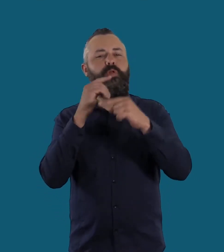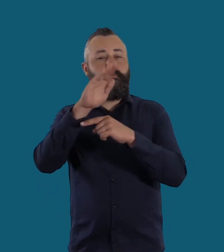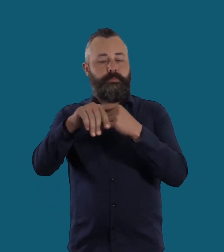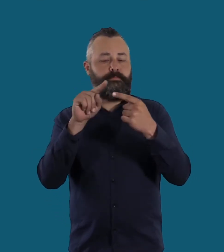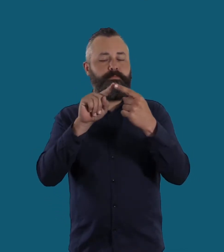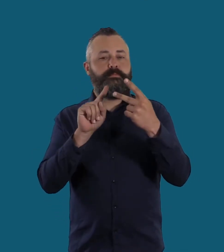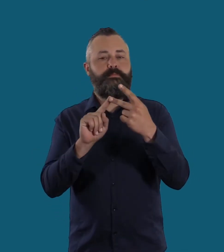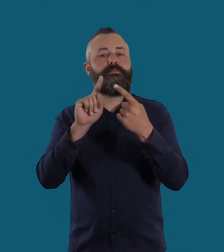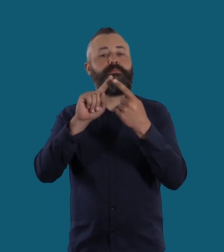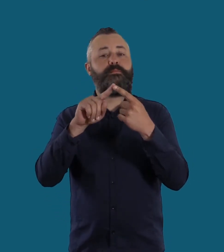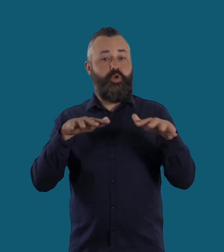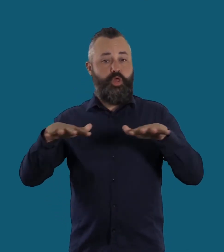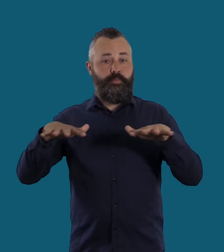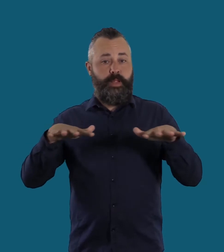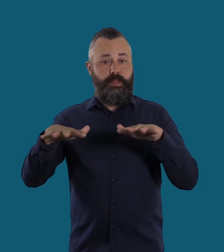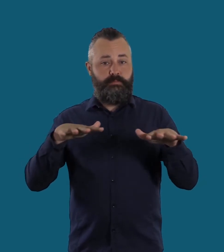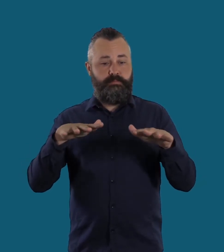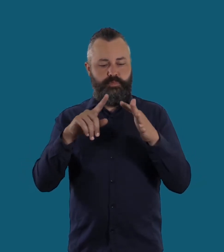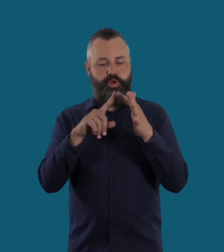In this video, I will discuss earthquakes and tsunamis,